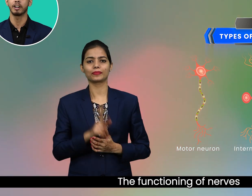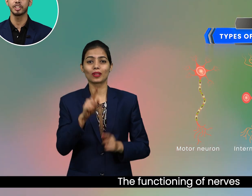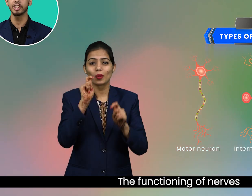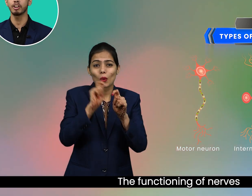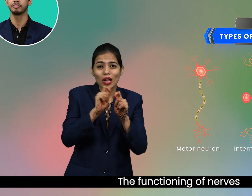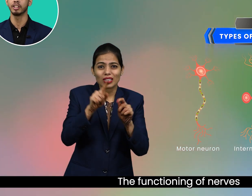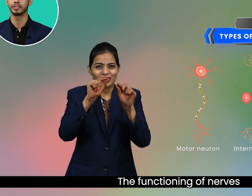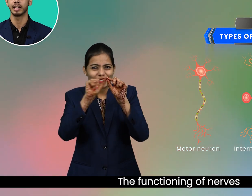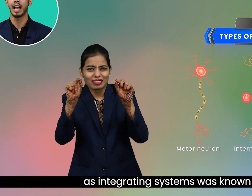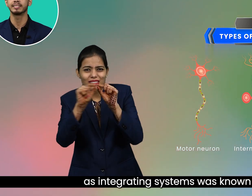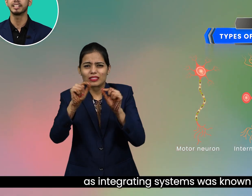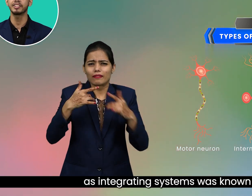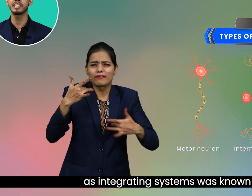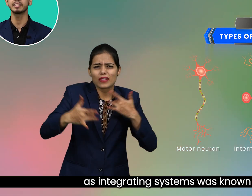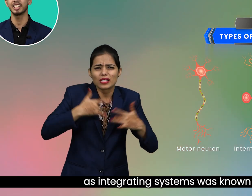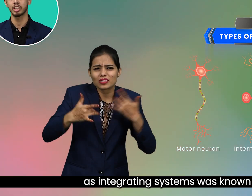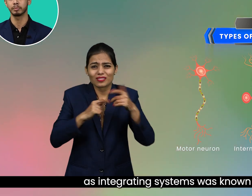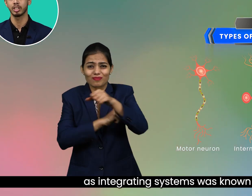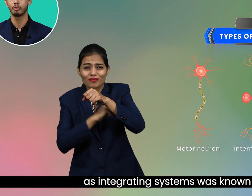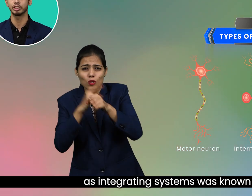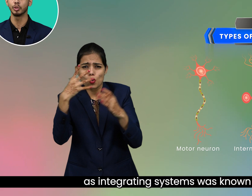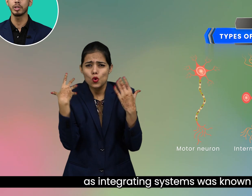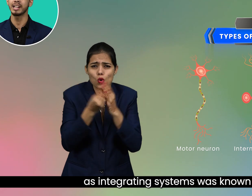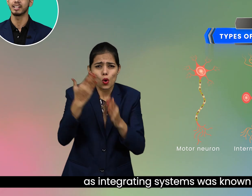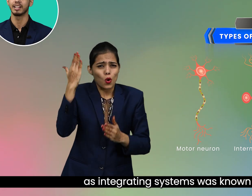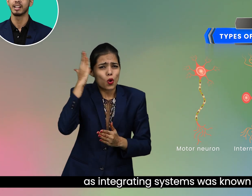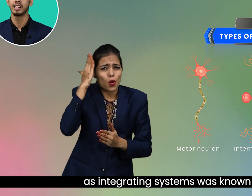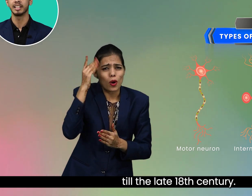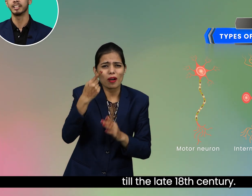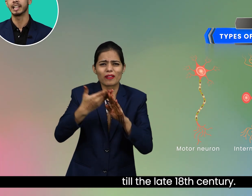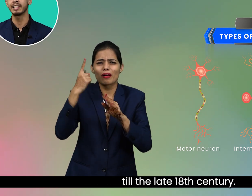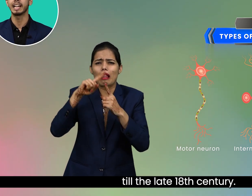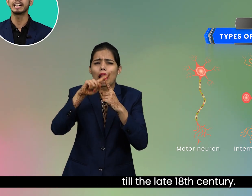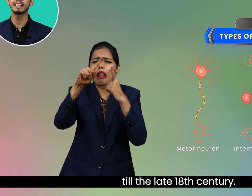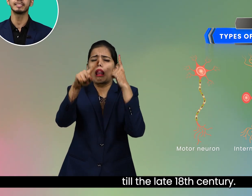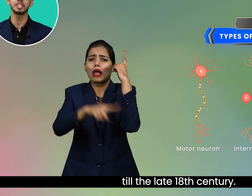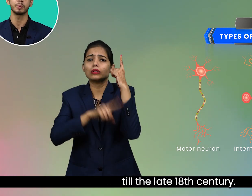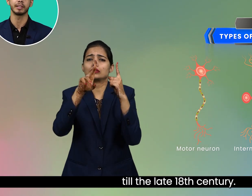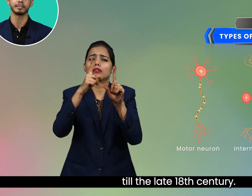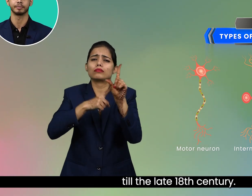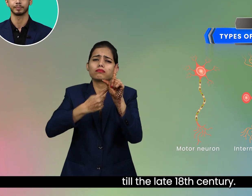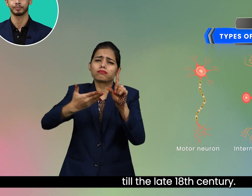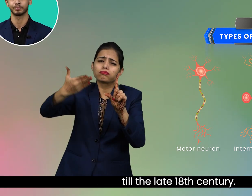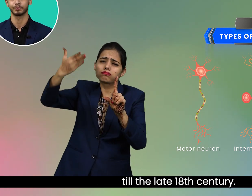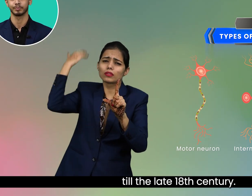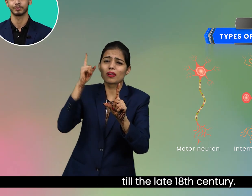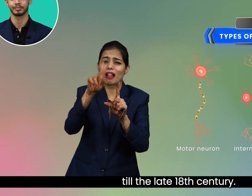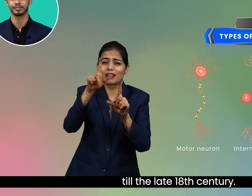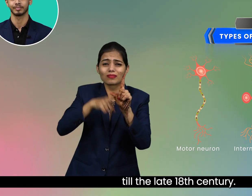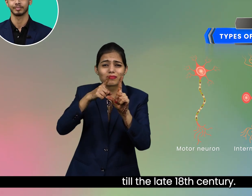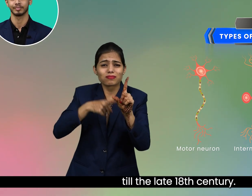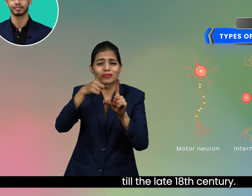The functioning of nerves as integrating systems was known little till the late 18th century.